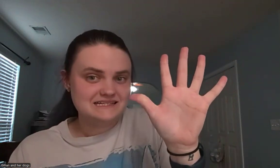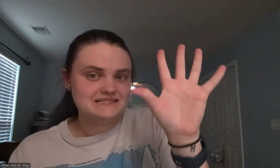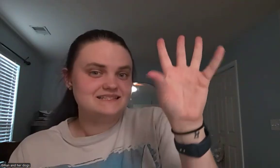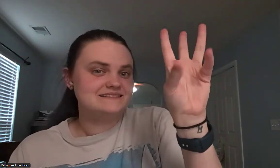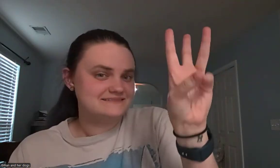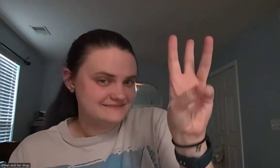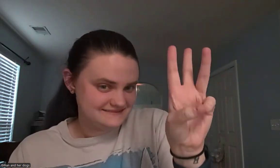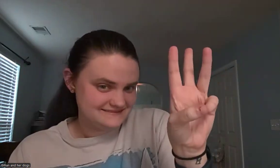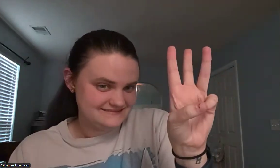6,